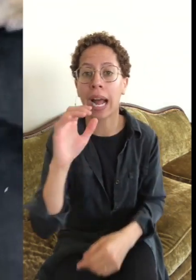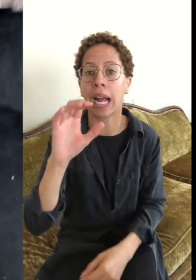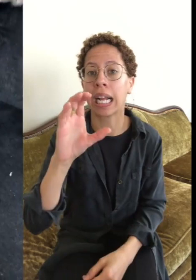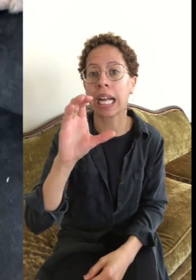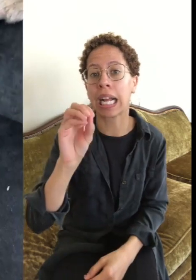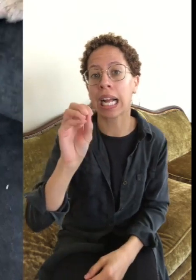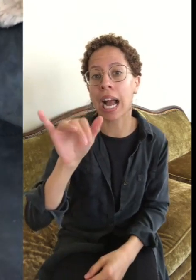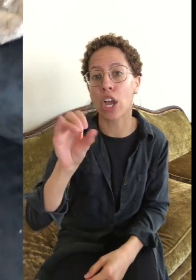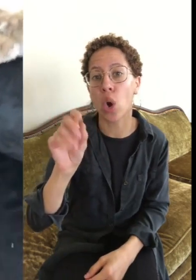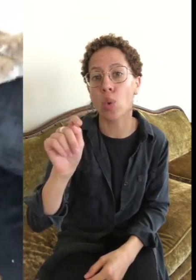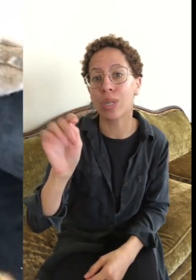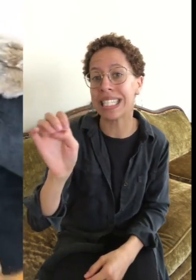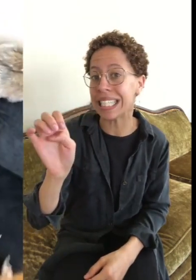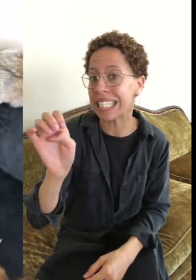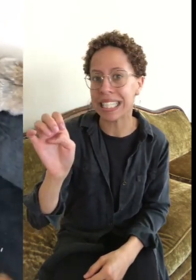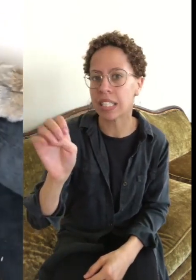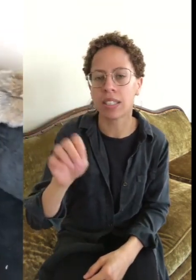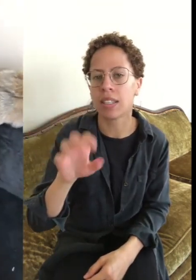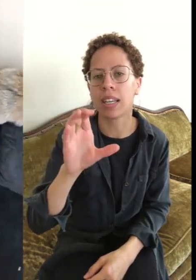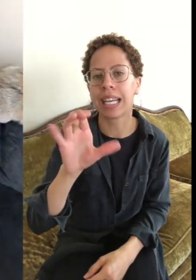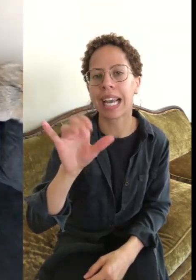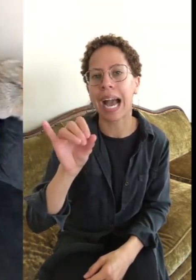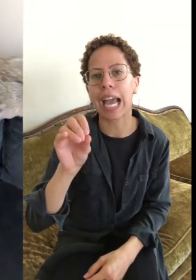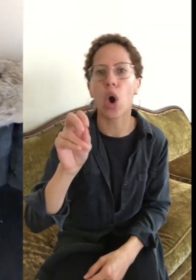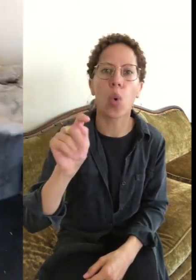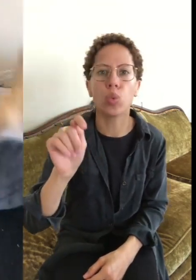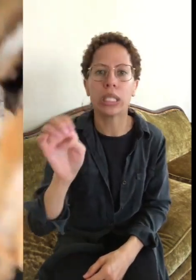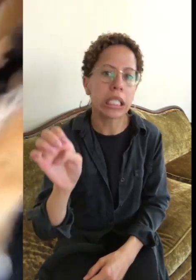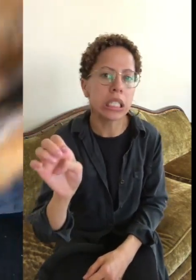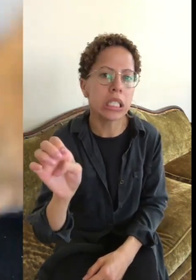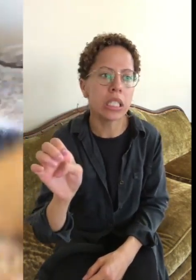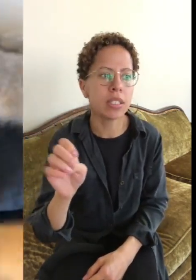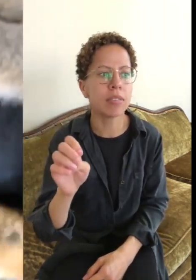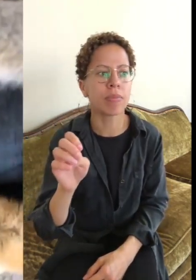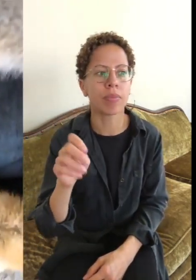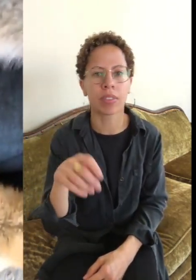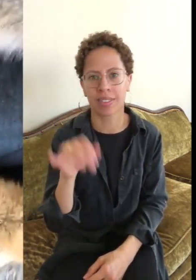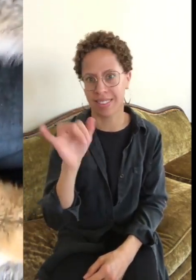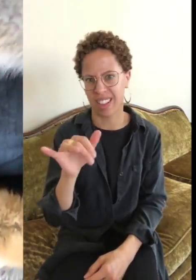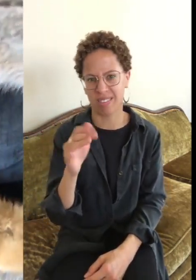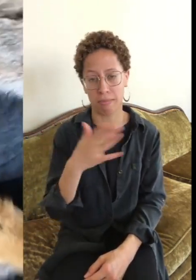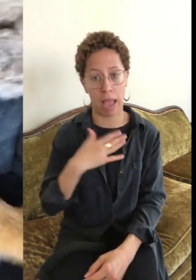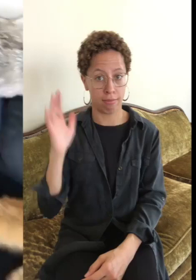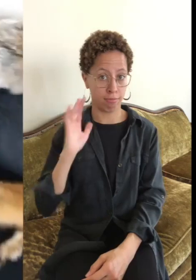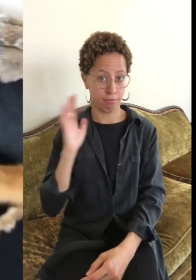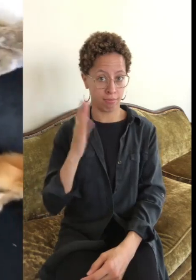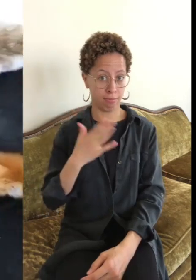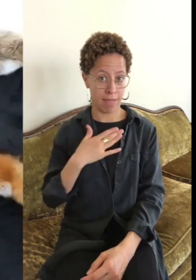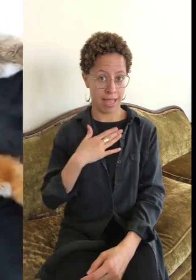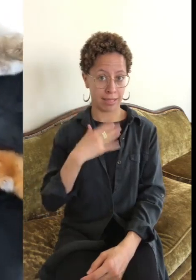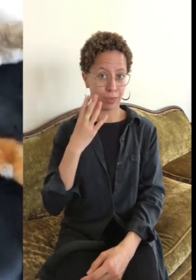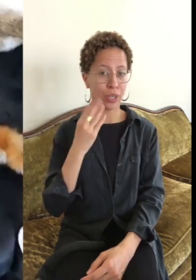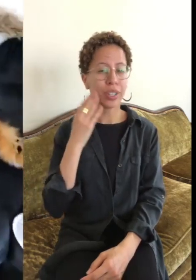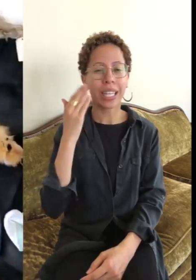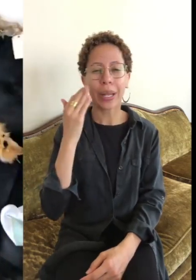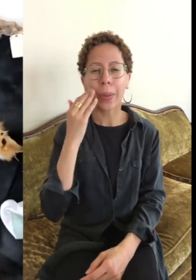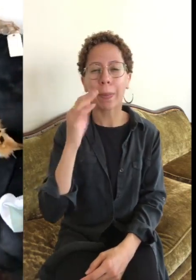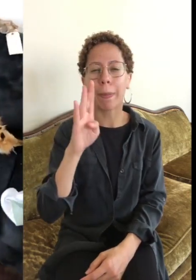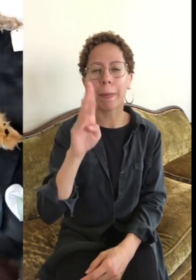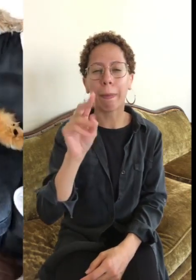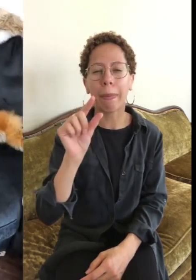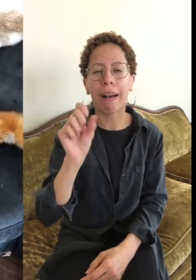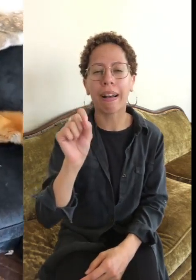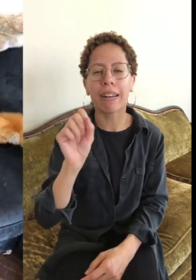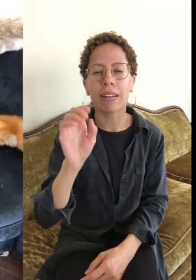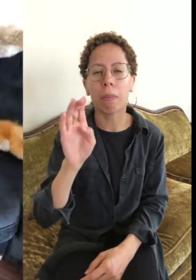in the age of Bugs Bunny and Wile E. Coyote, so I always say coyote. Okay, so we have